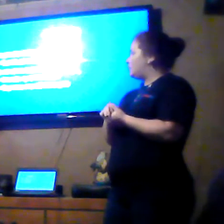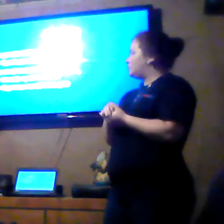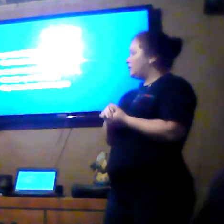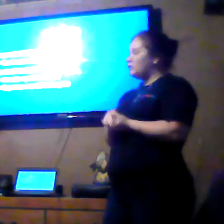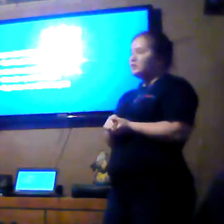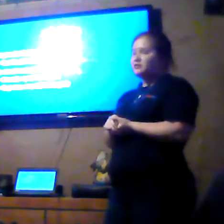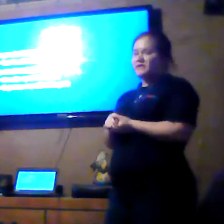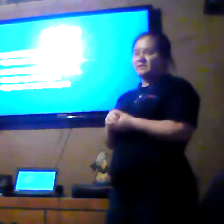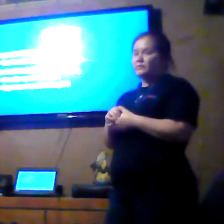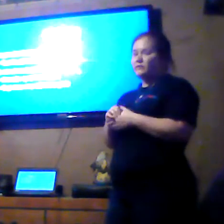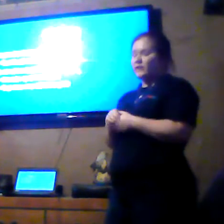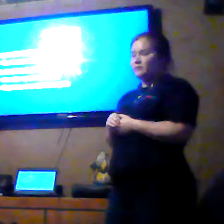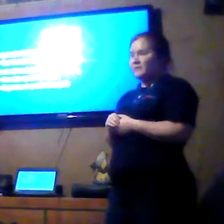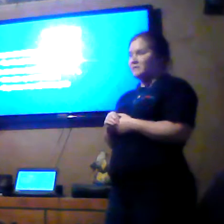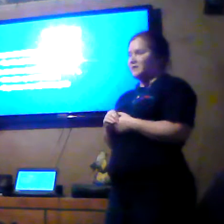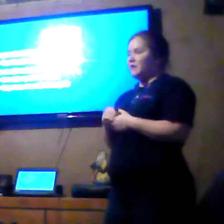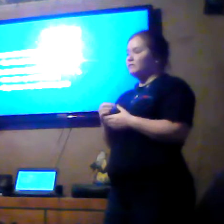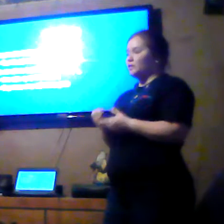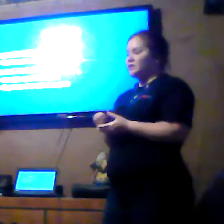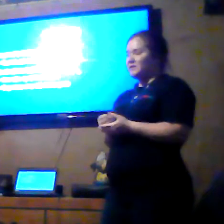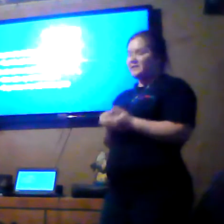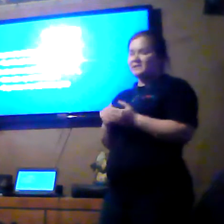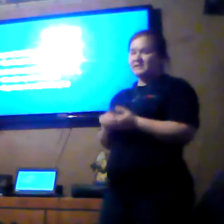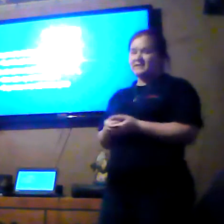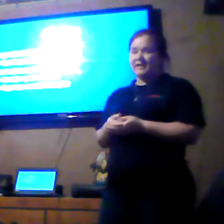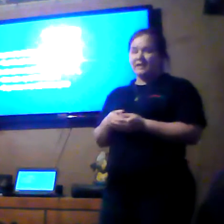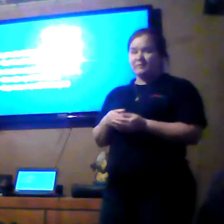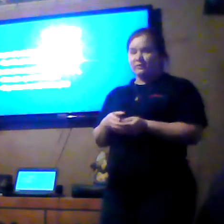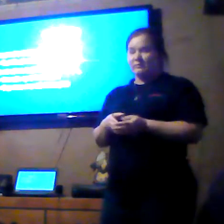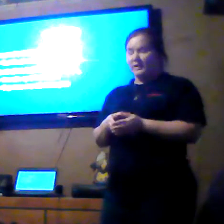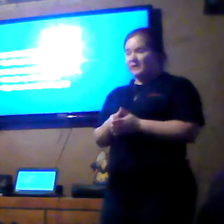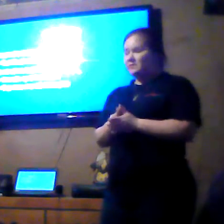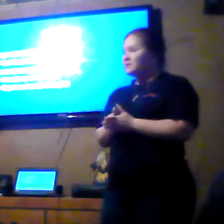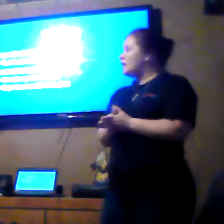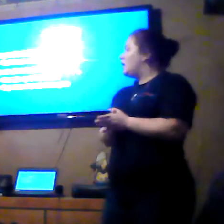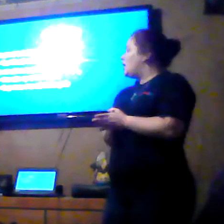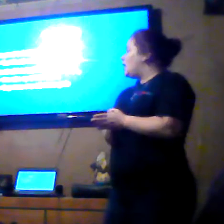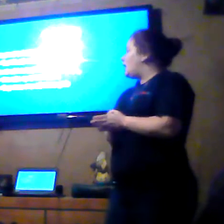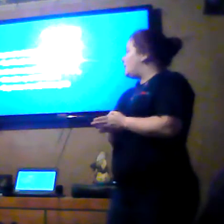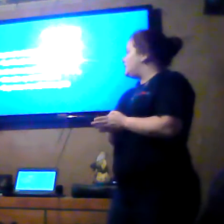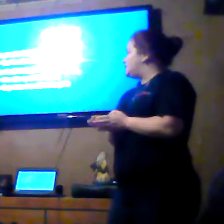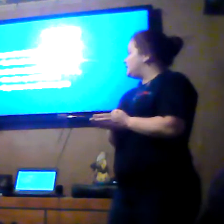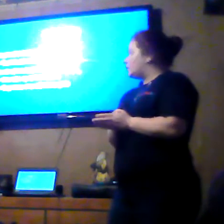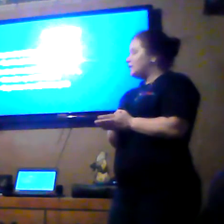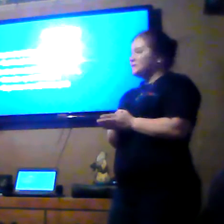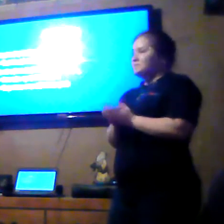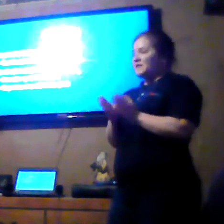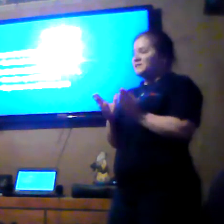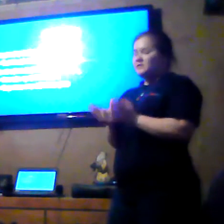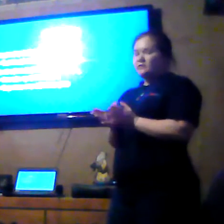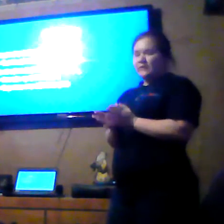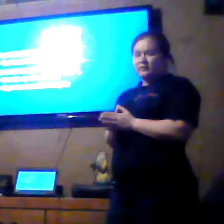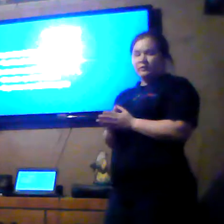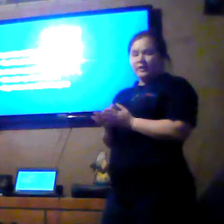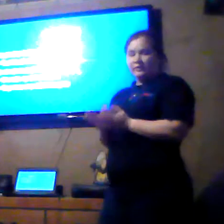blood culture is the preferred method. Unfortunately, this could take up to a month, and the organism may still fail to grow in the